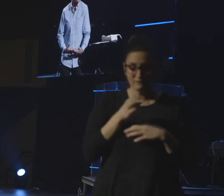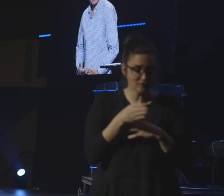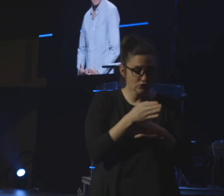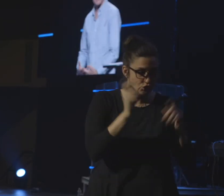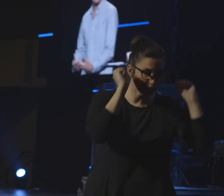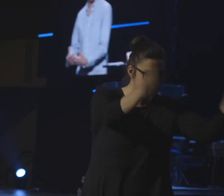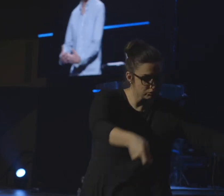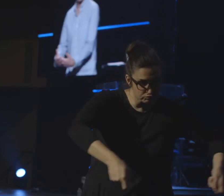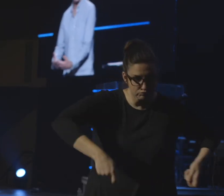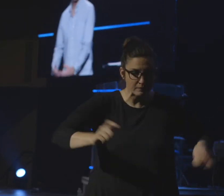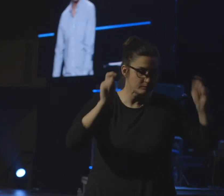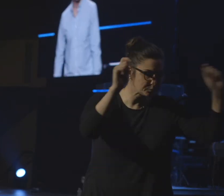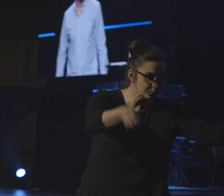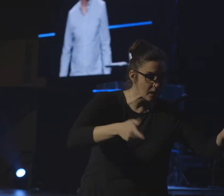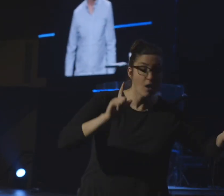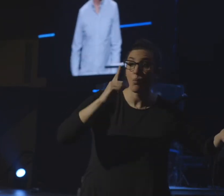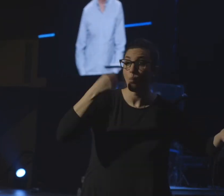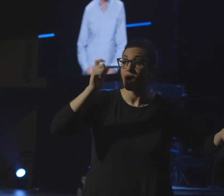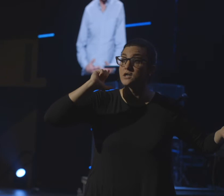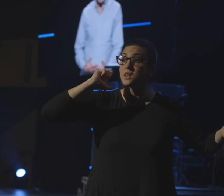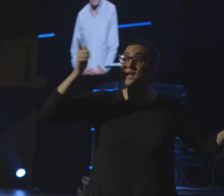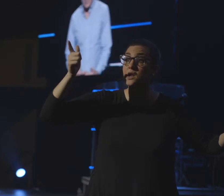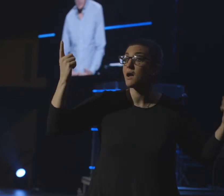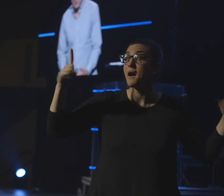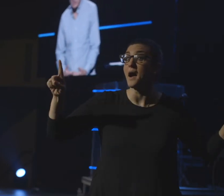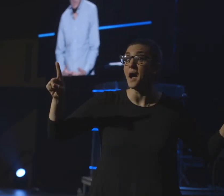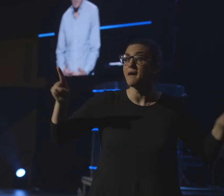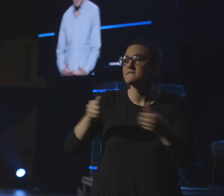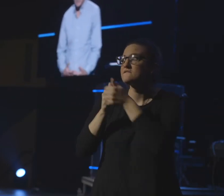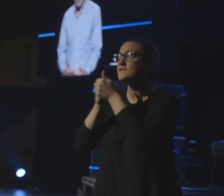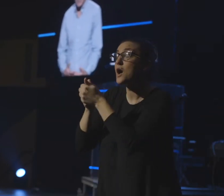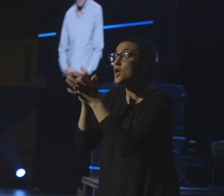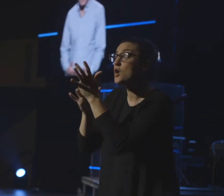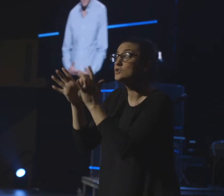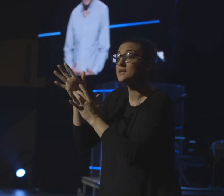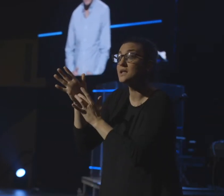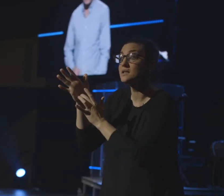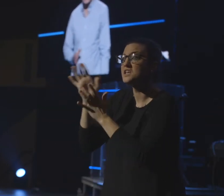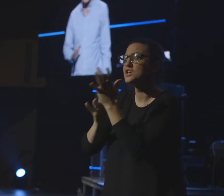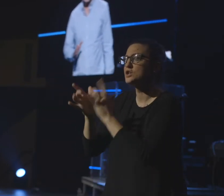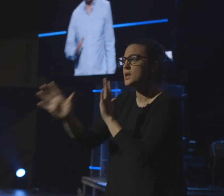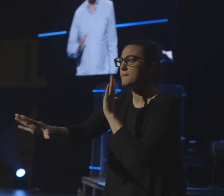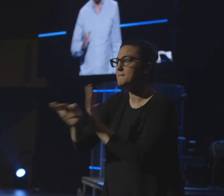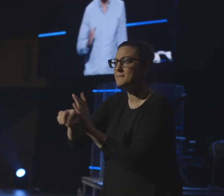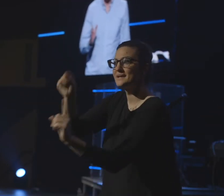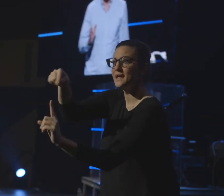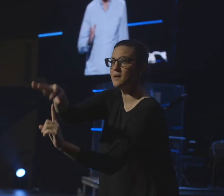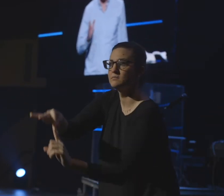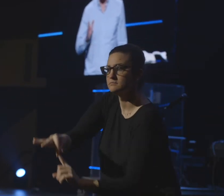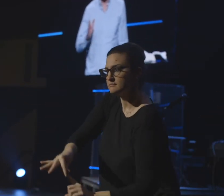sort of, he becomes a follower along with his buddies. But in Matthew chapter 16, by the time you get there, Jesus has